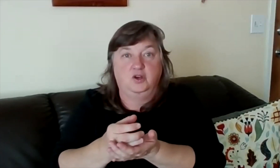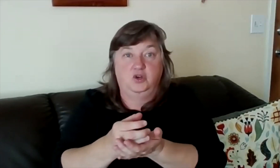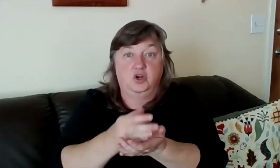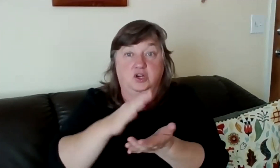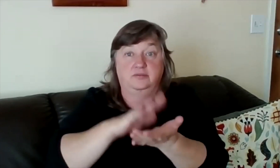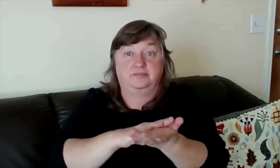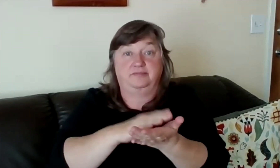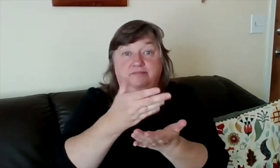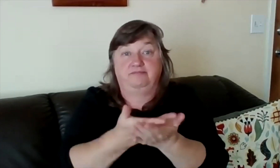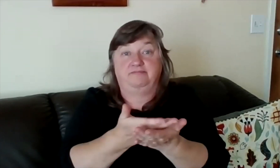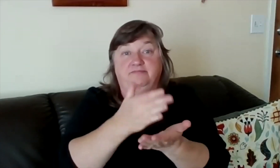cook,